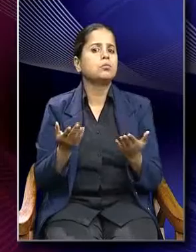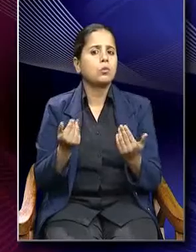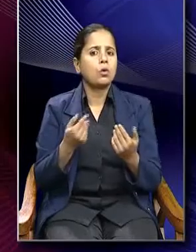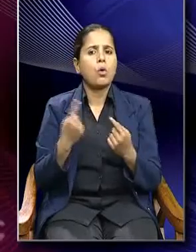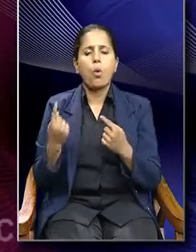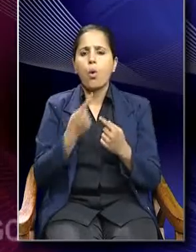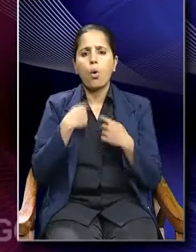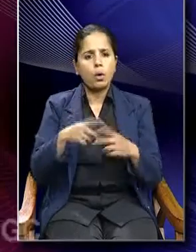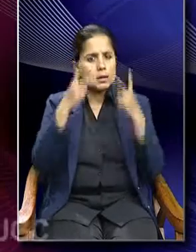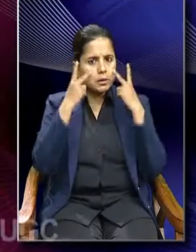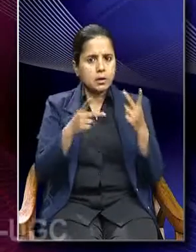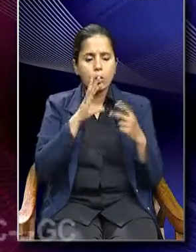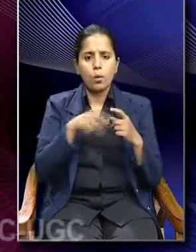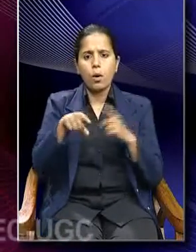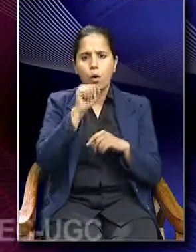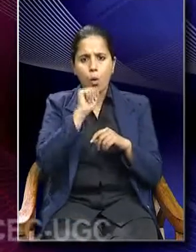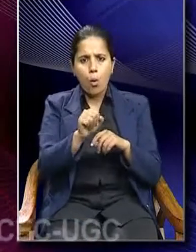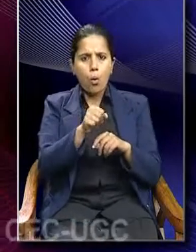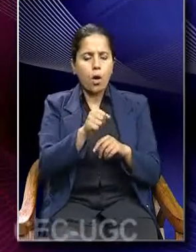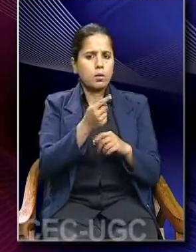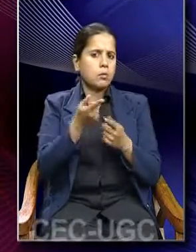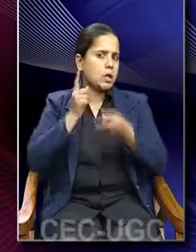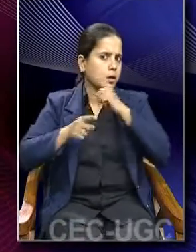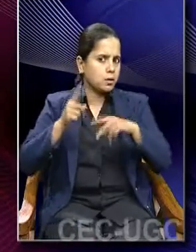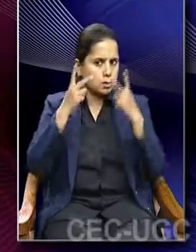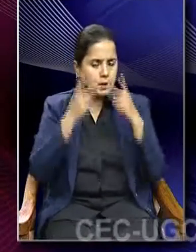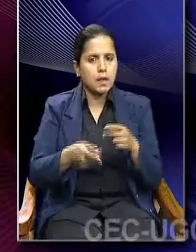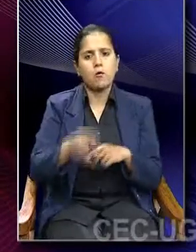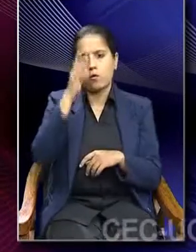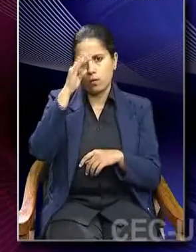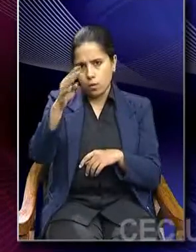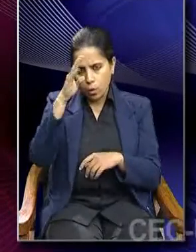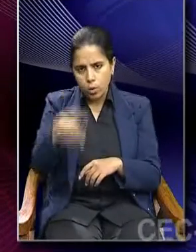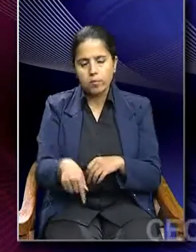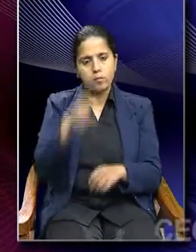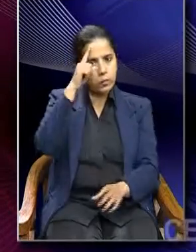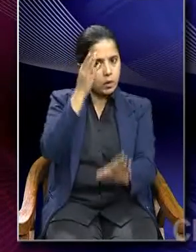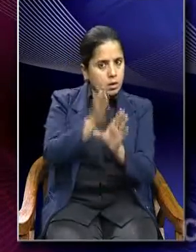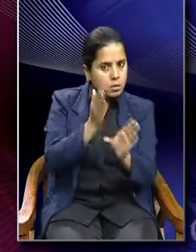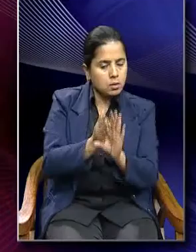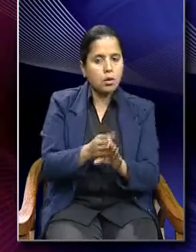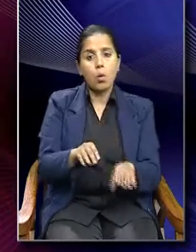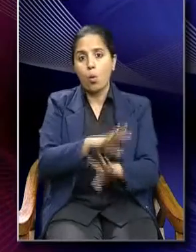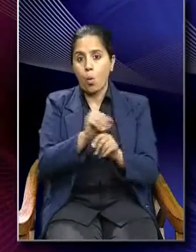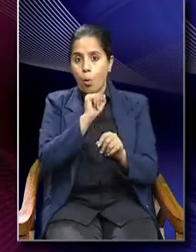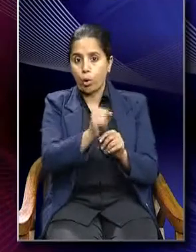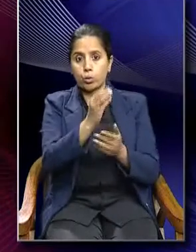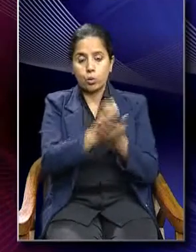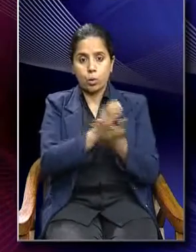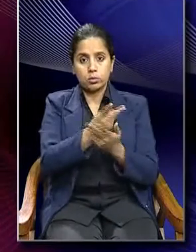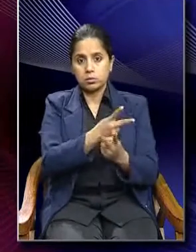looking at its interdisciplinary, from history, from philosophy, psychology. Each discipline